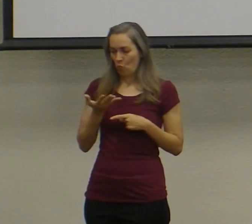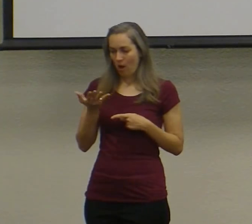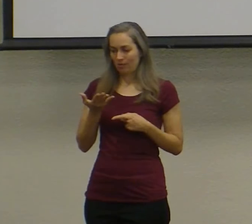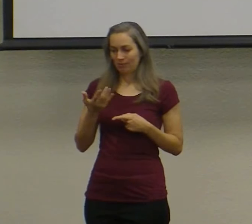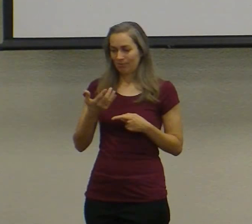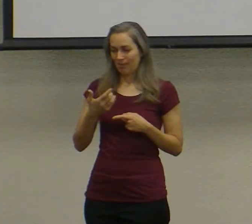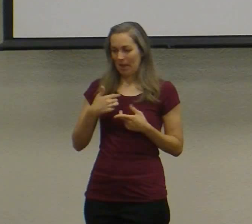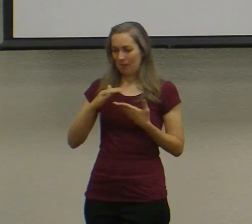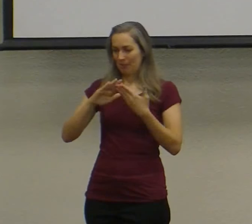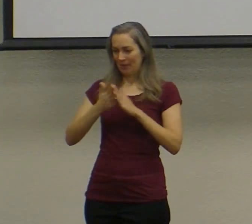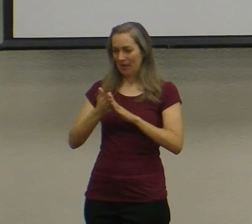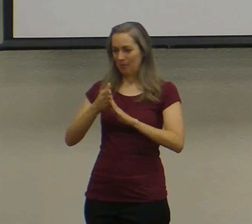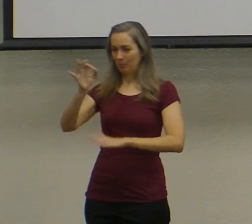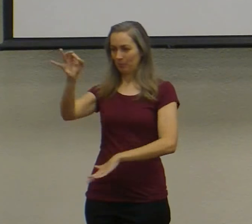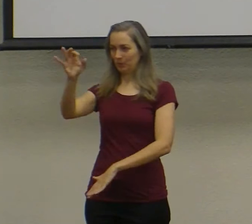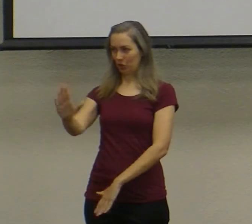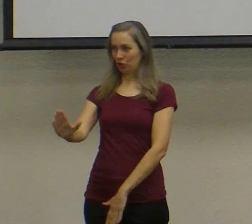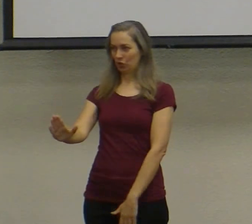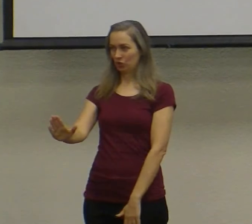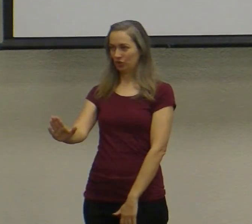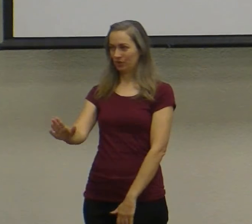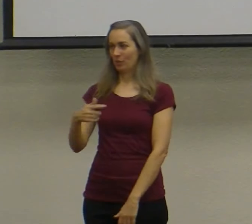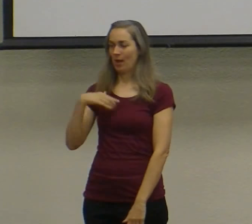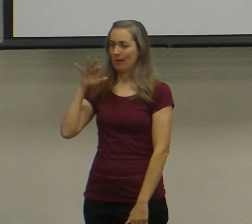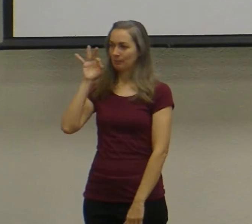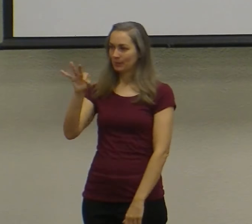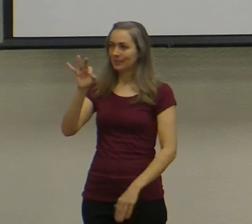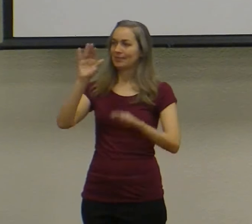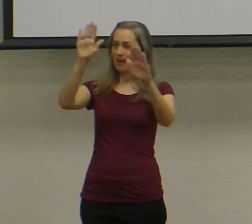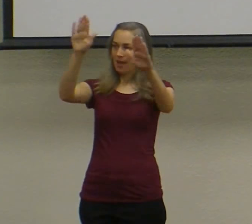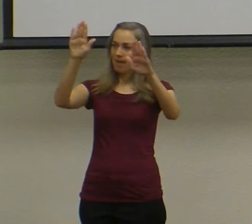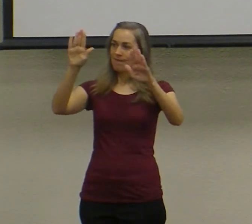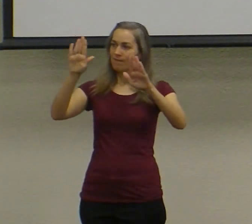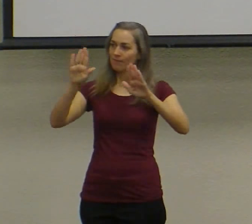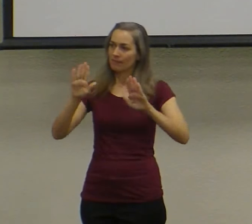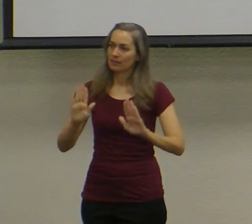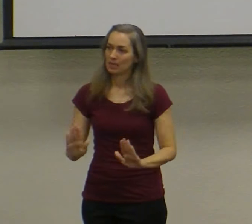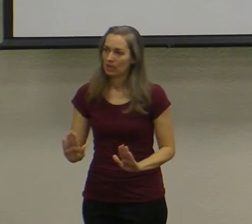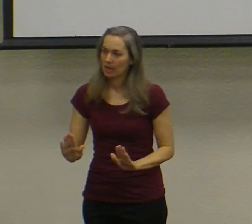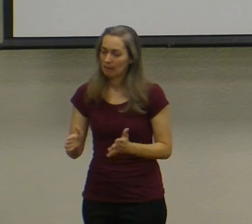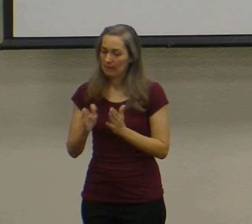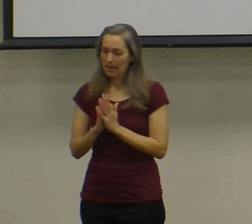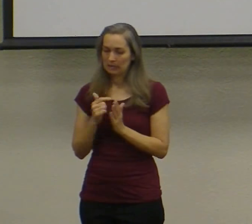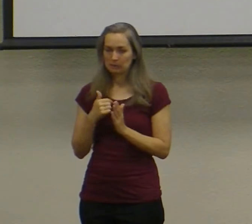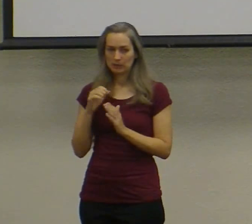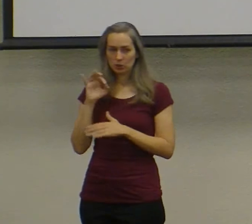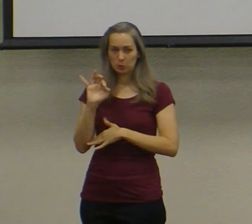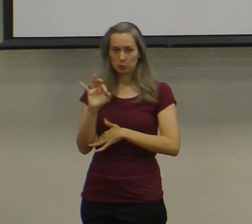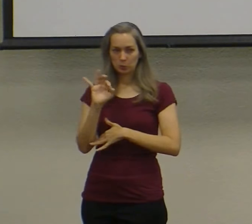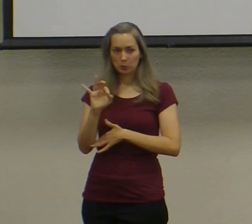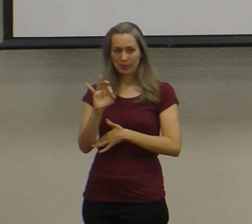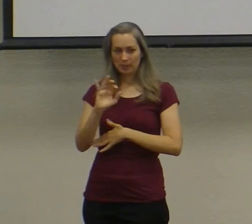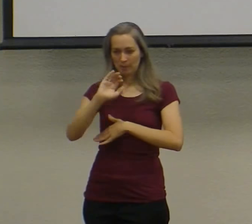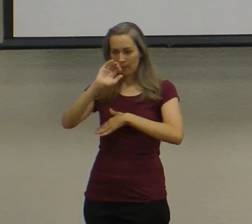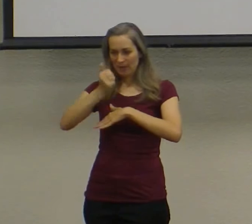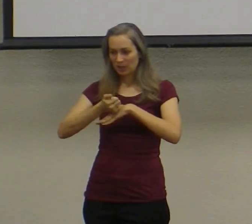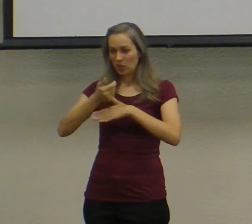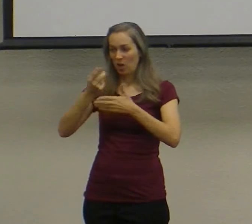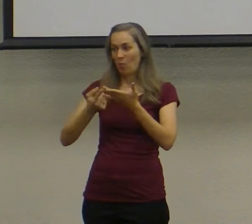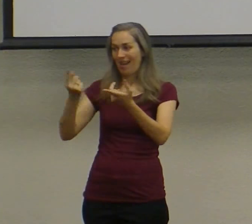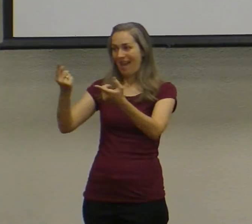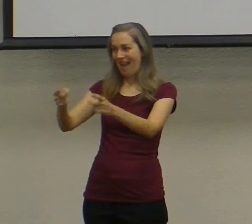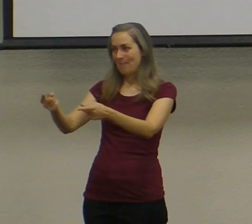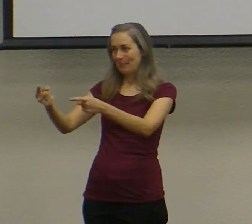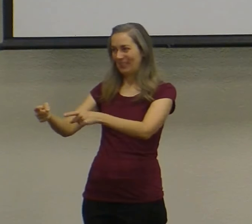as the pulpit minister. So I preached each Sunday, and they actually asked me to preach based on what was happening within